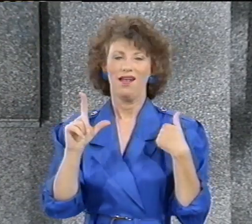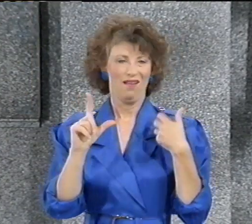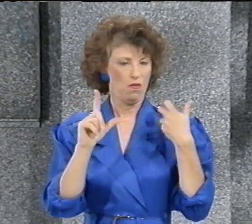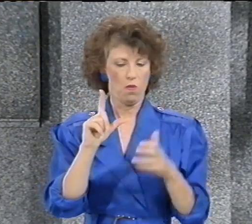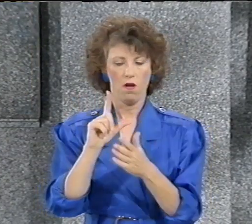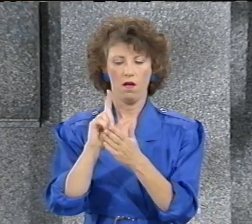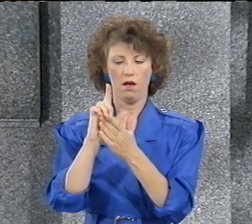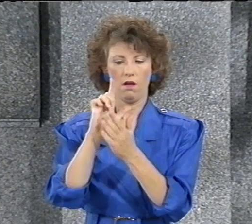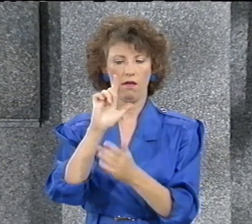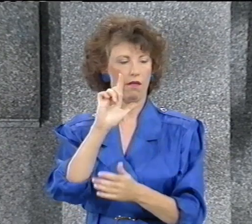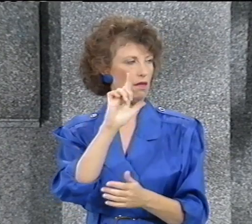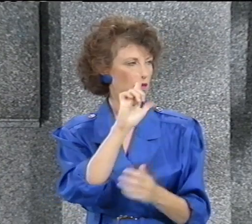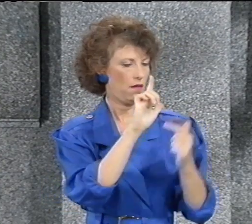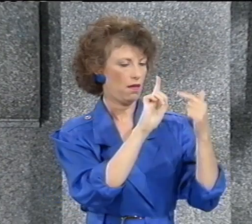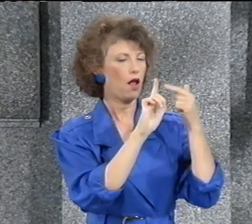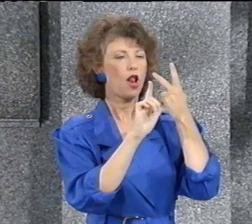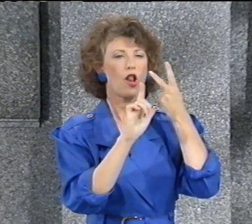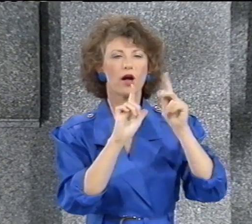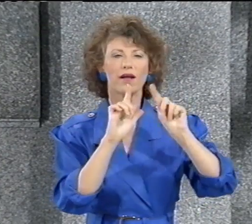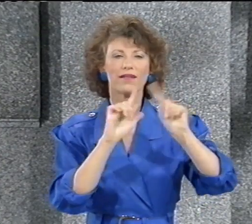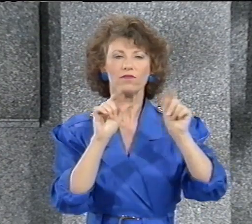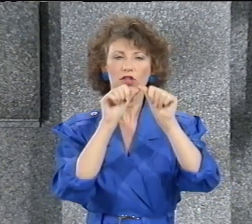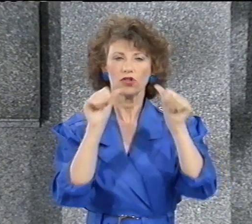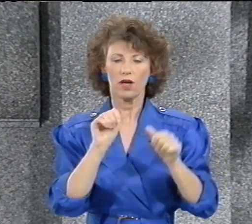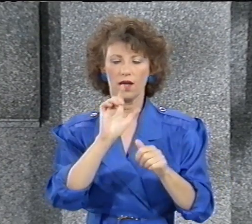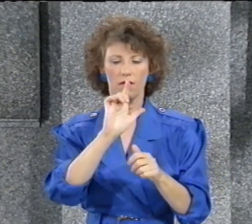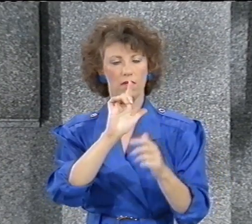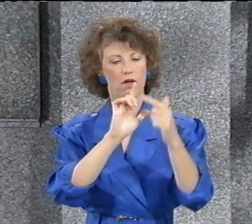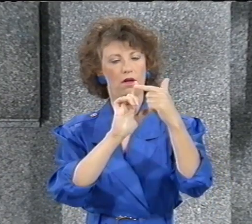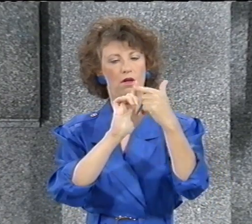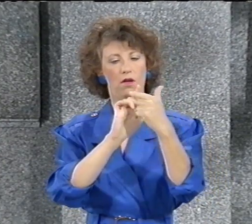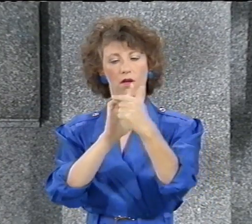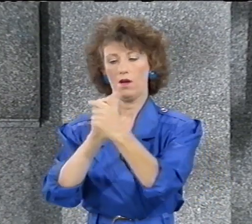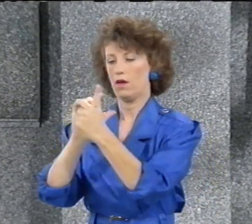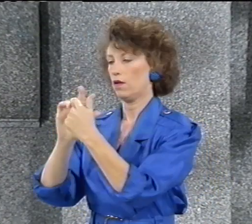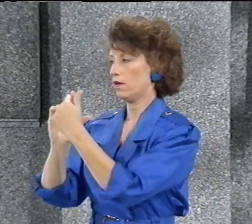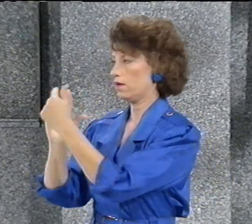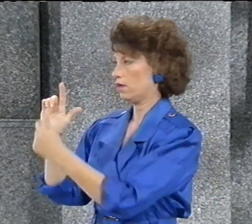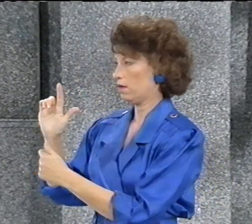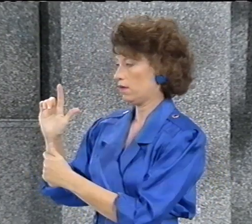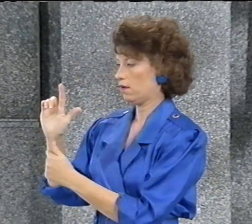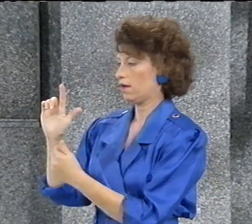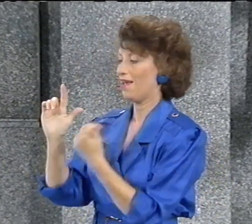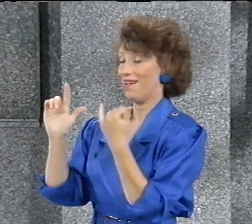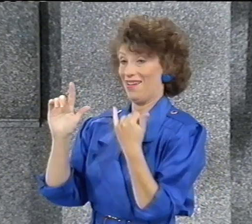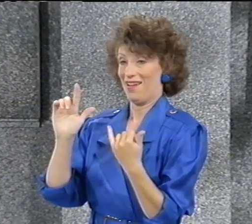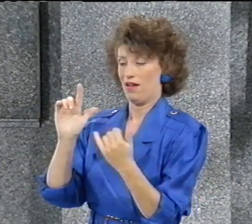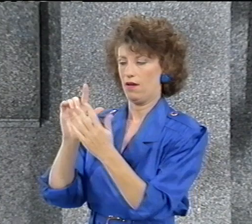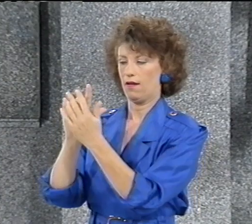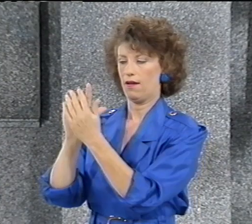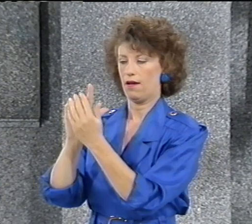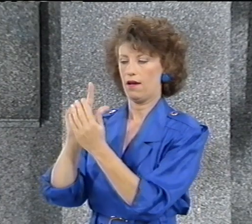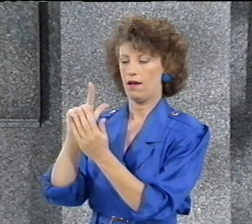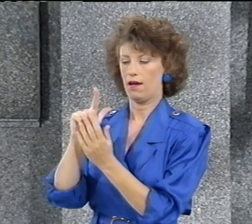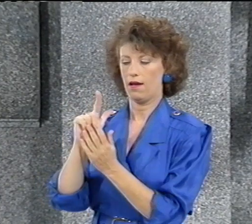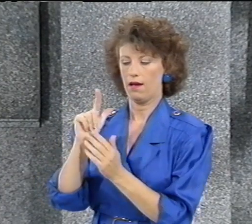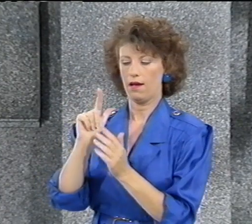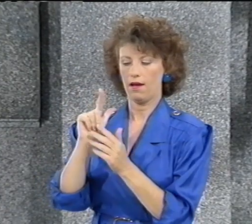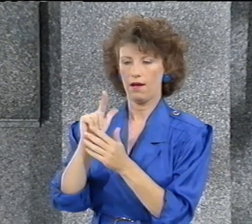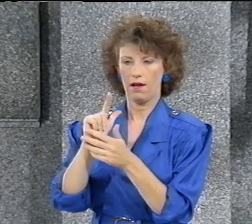I don't want your fingers up high in the L because there's much more shape if you relax your fingers and put them in